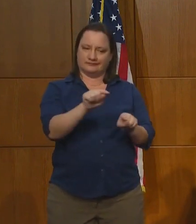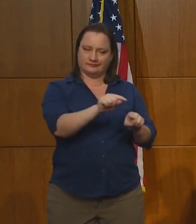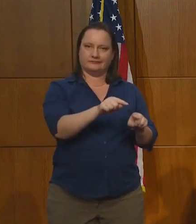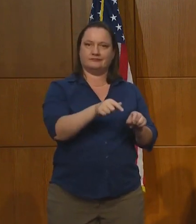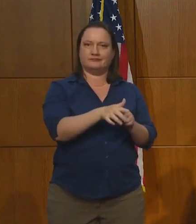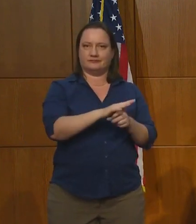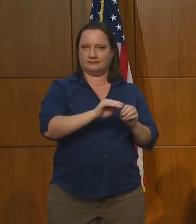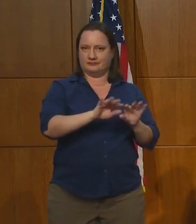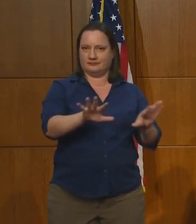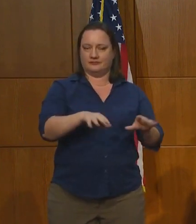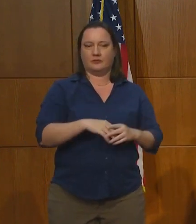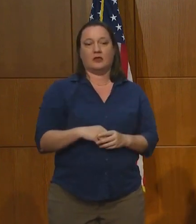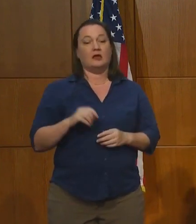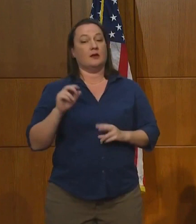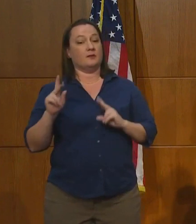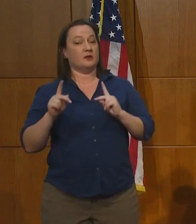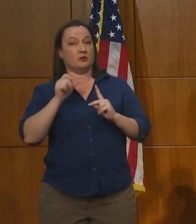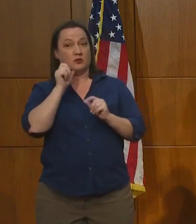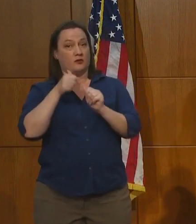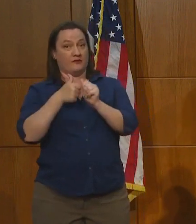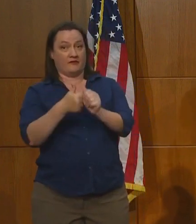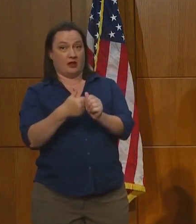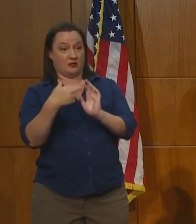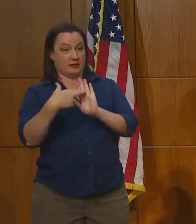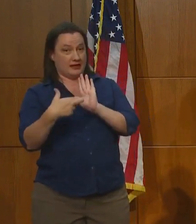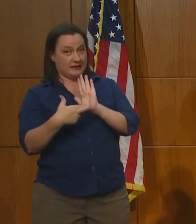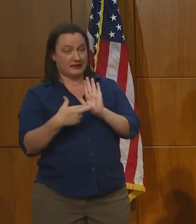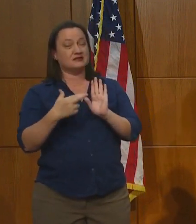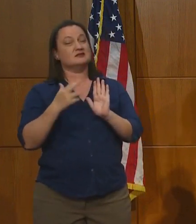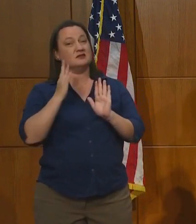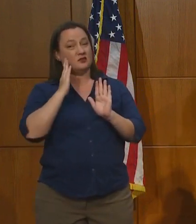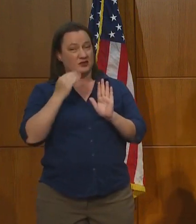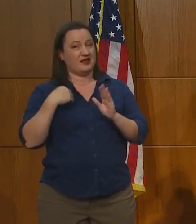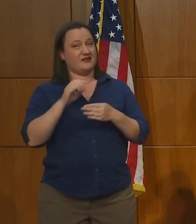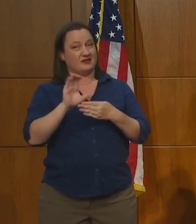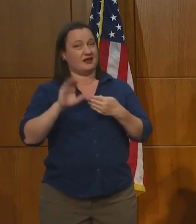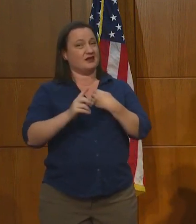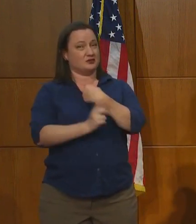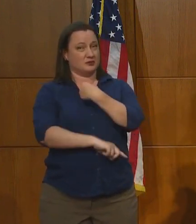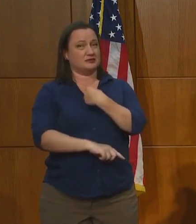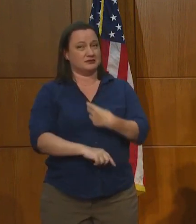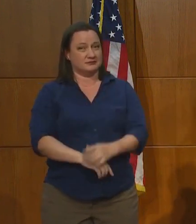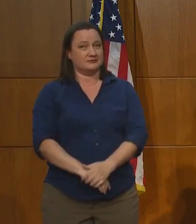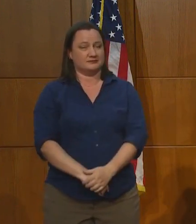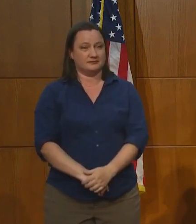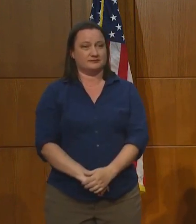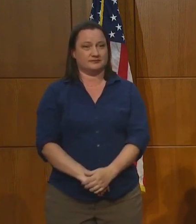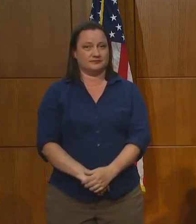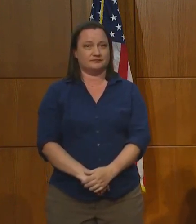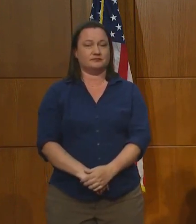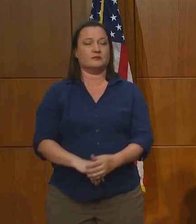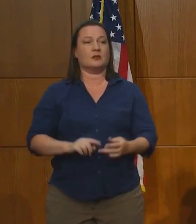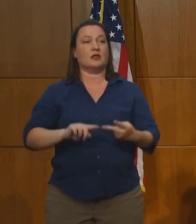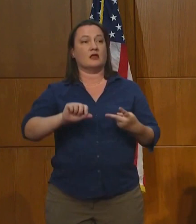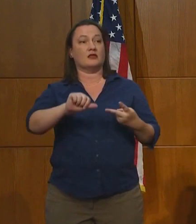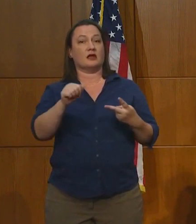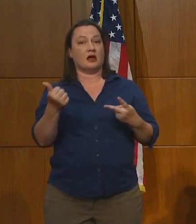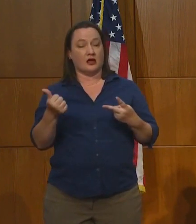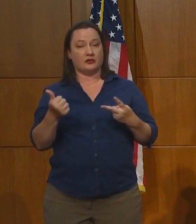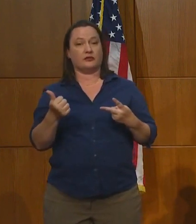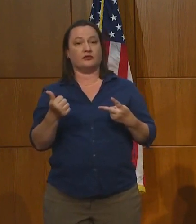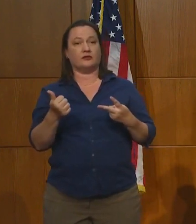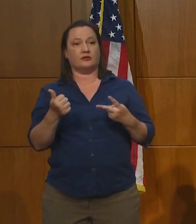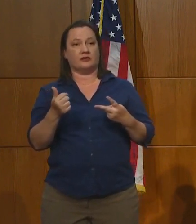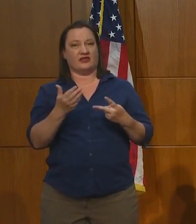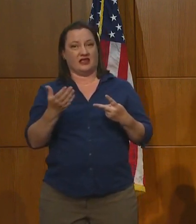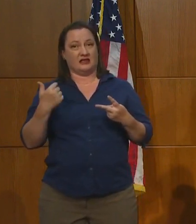don't abide by the guidelines, then there's going to be consequences for that. The other area, quite frankly, that we're